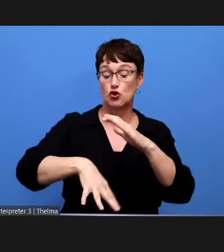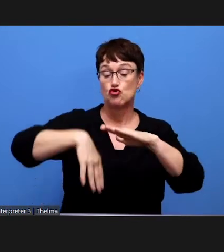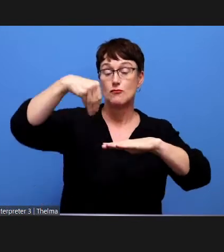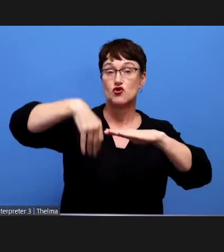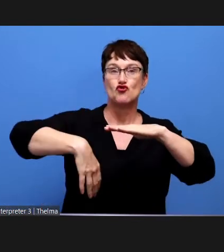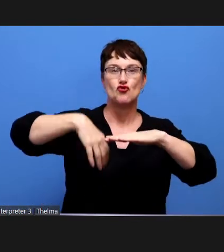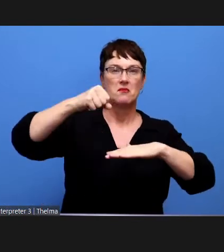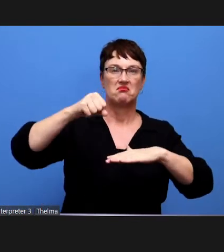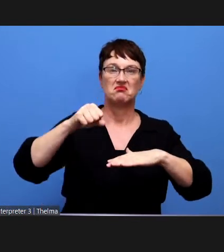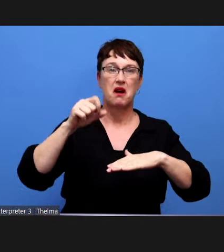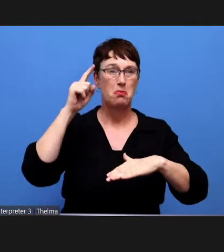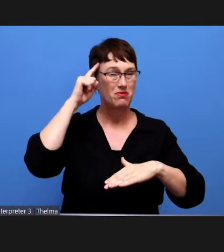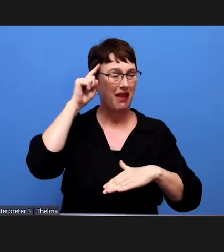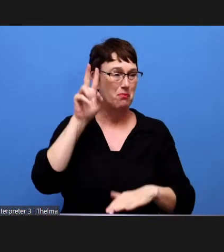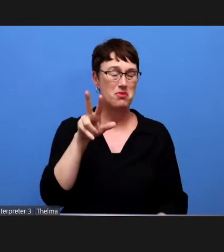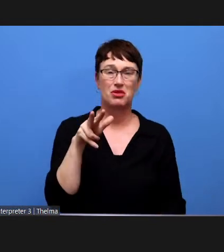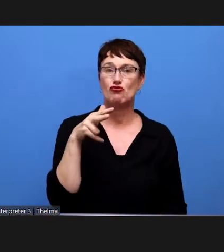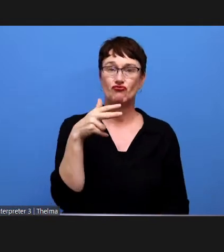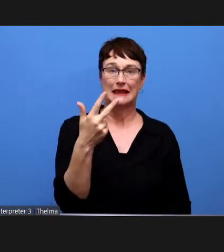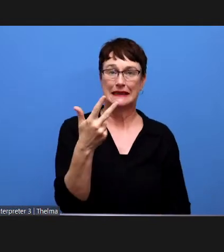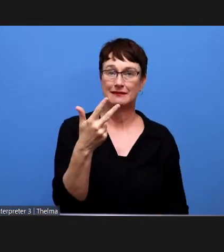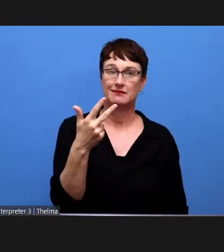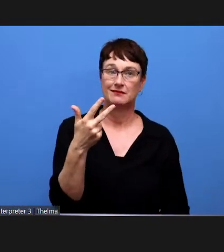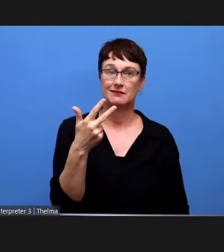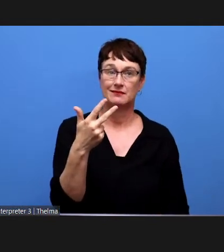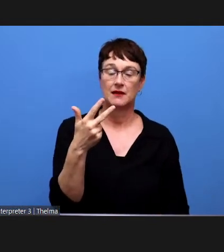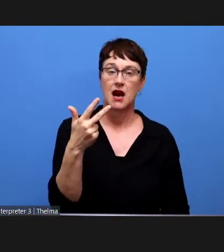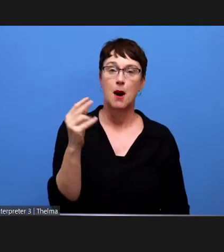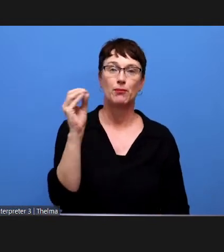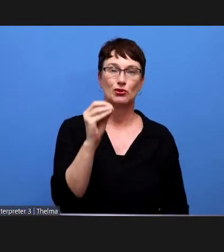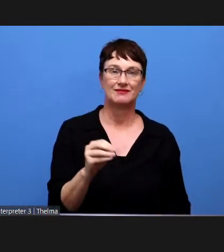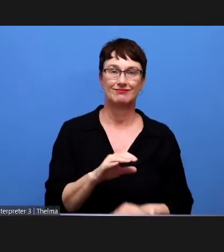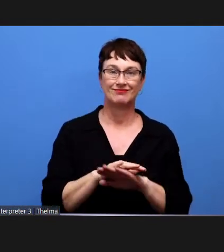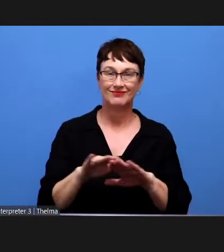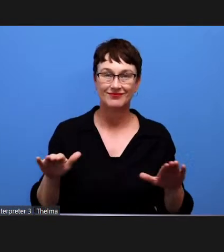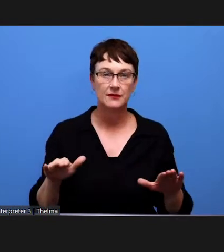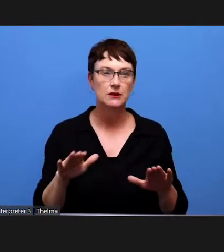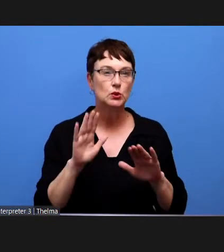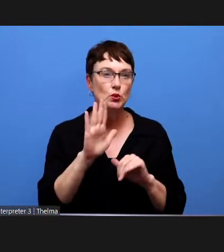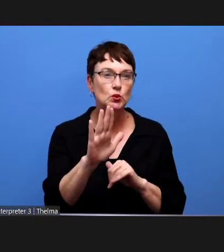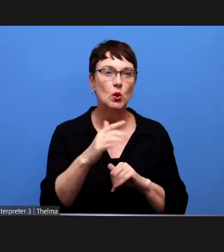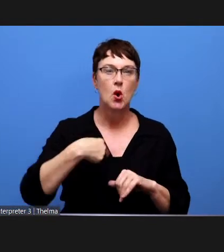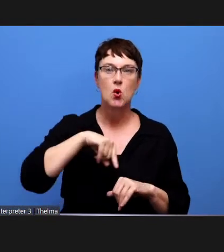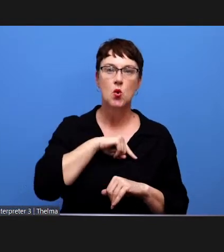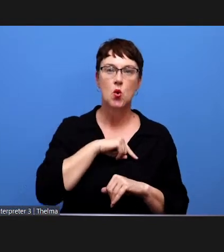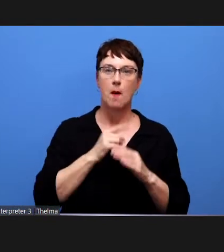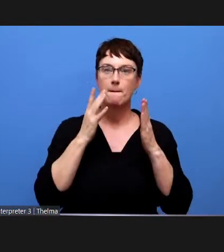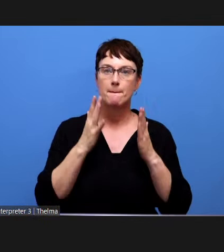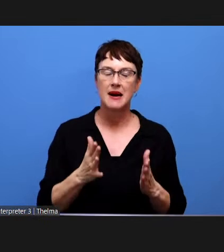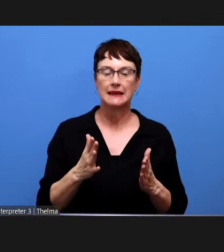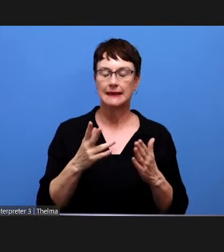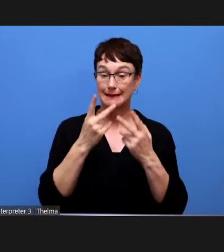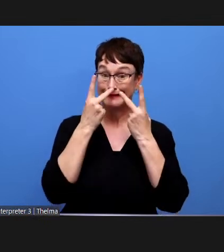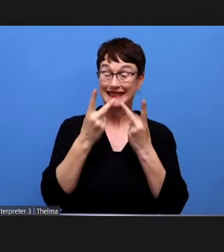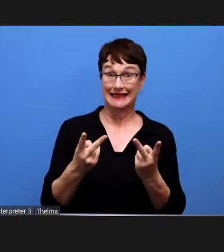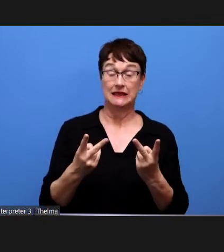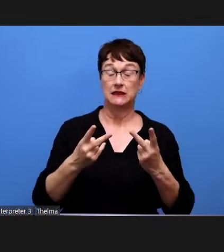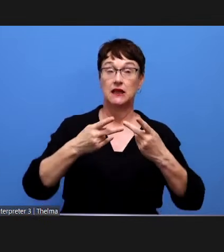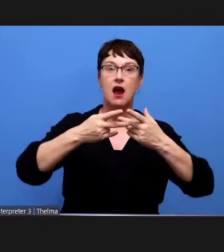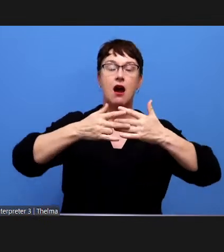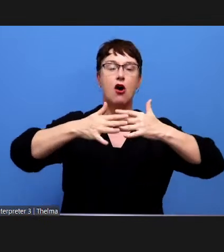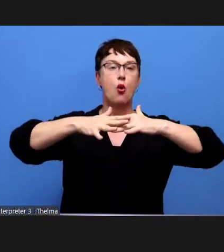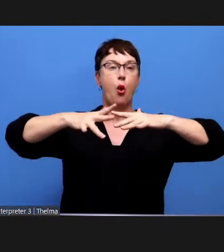first one that was pushed by the minister himself is actually to move ahead with all and